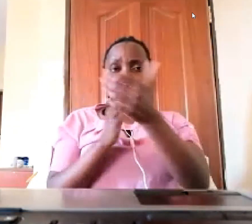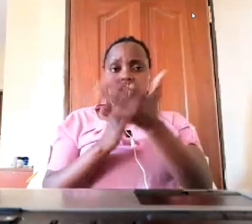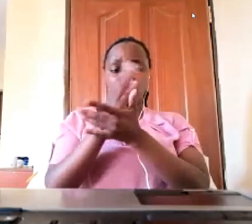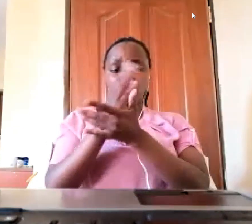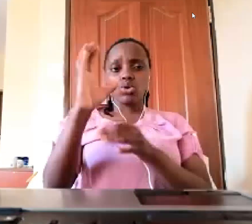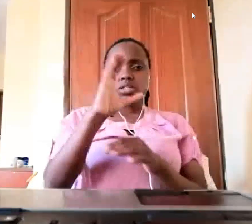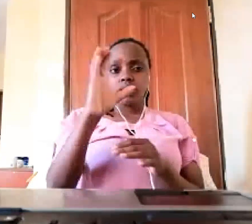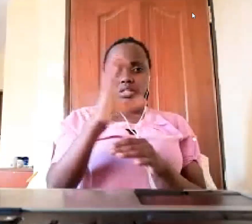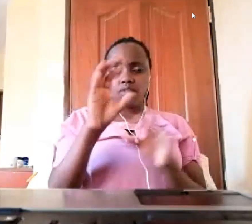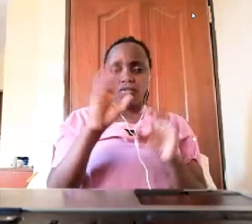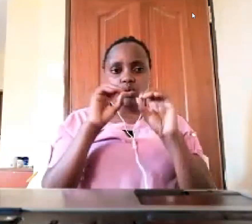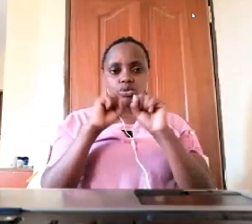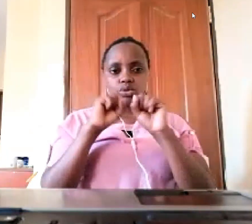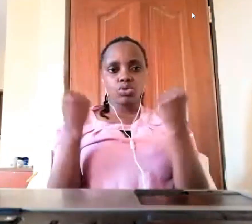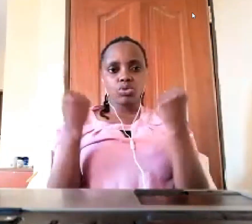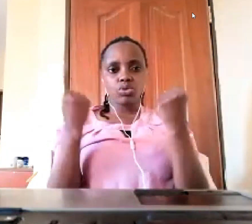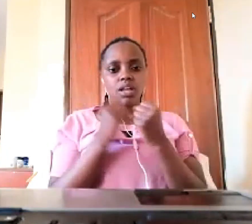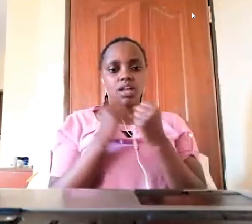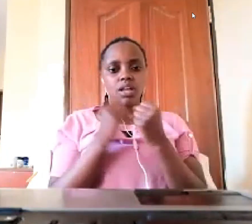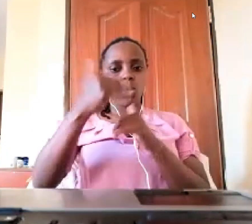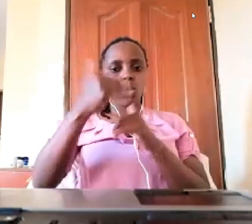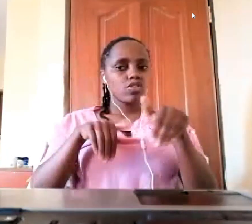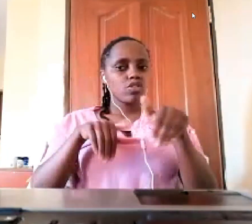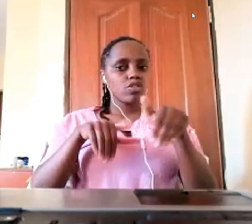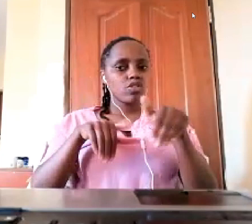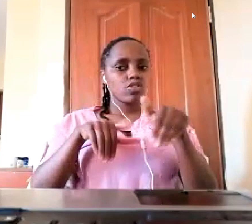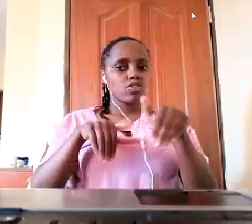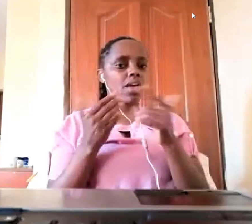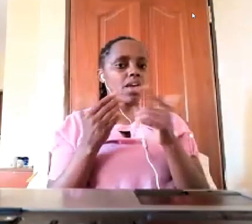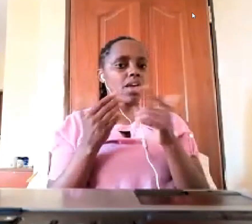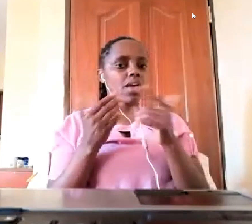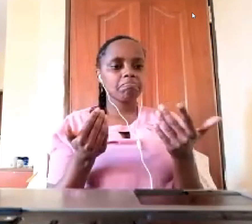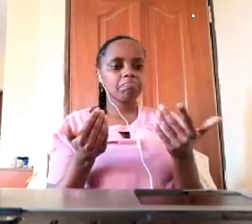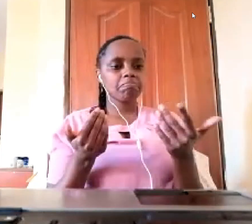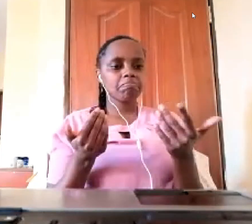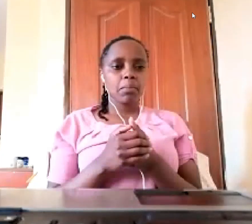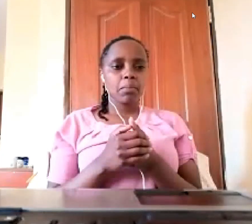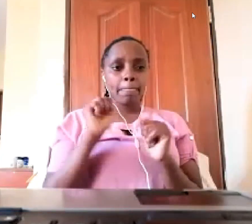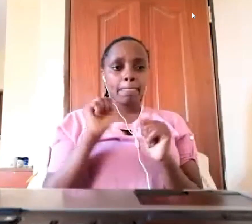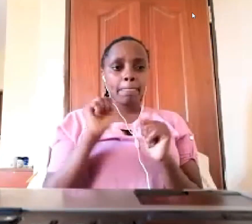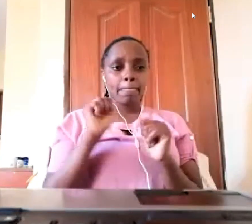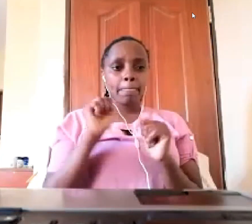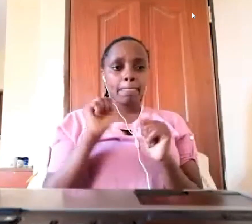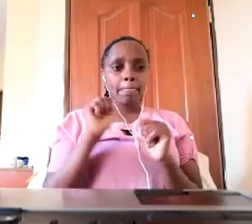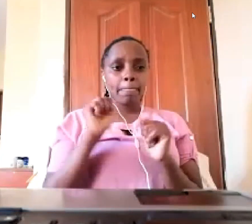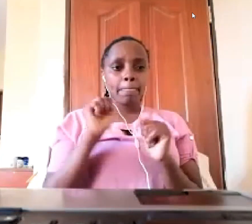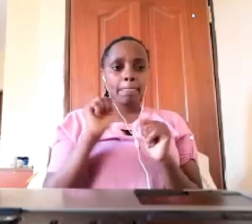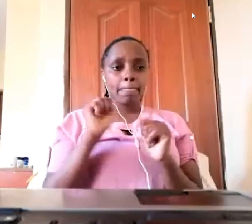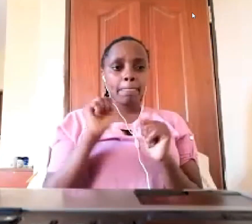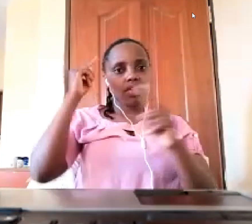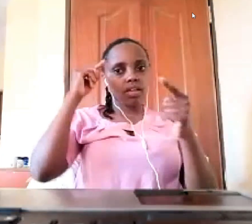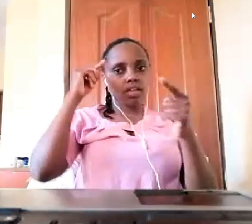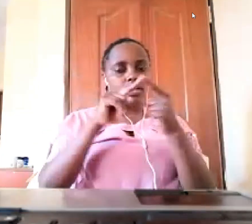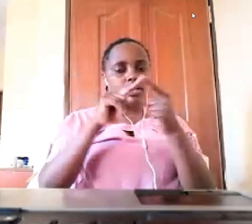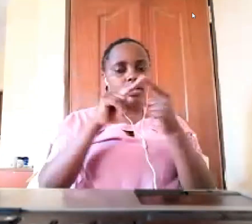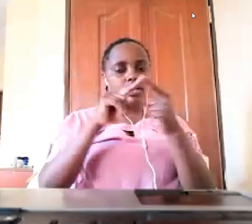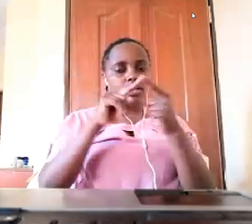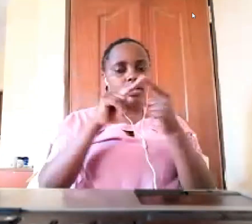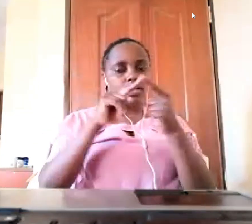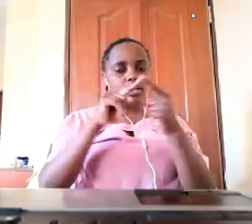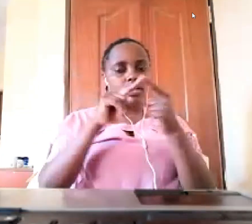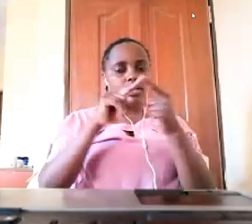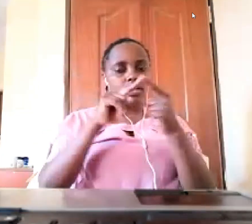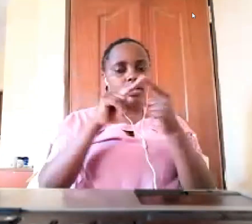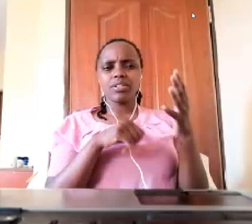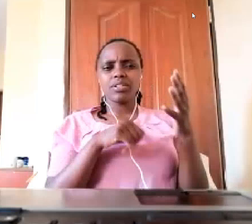civil society organizations' regular follow-up, it can hit the target. The third one, really,